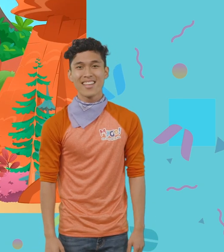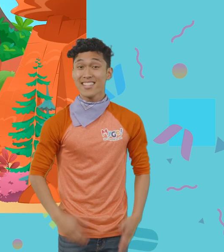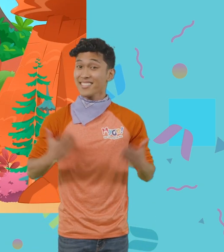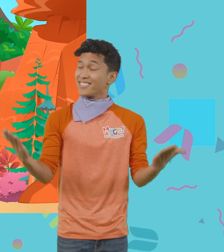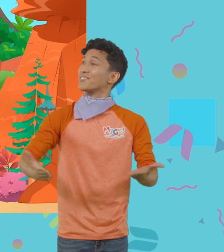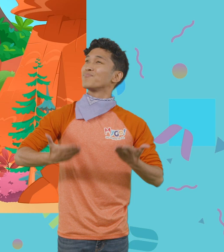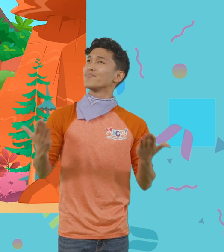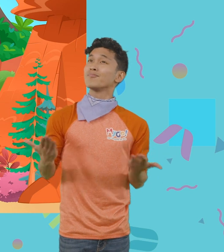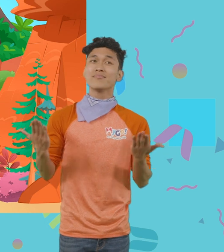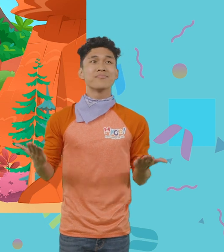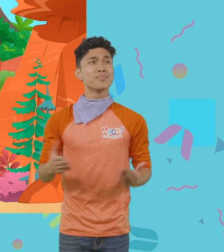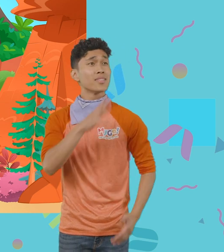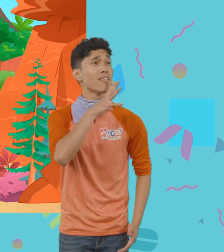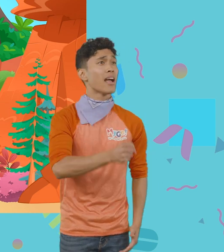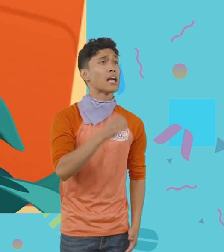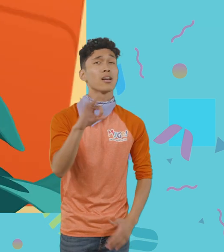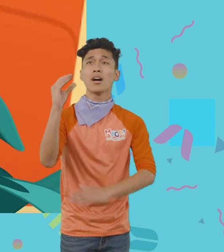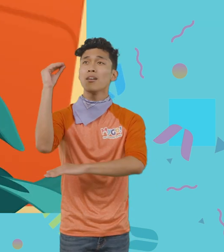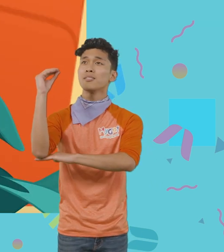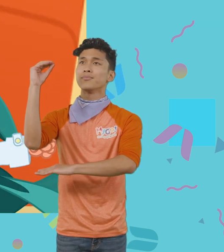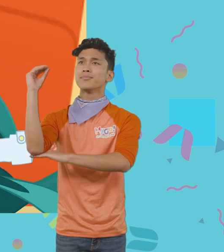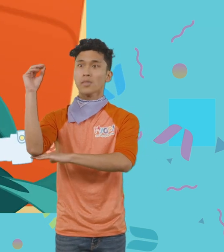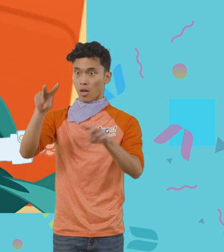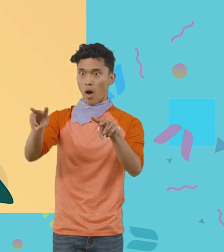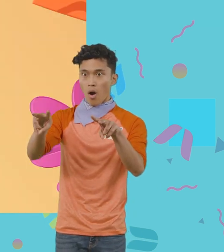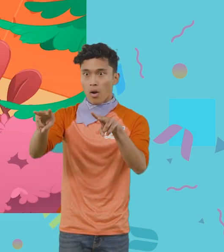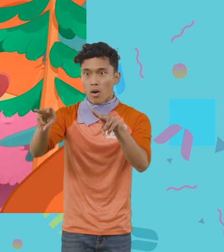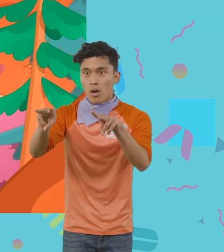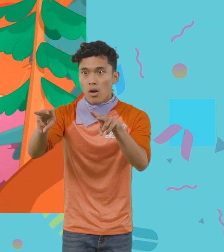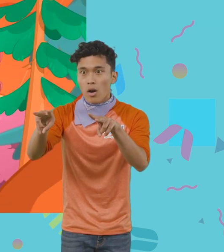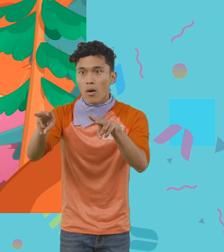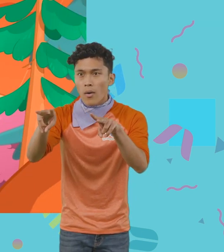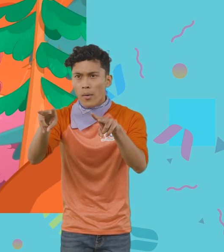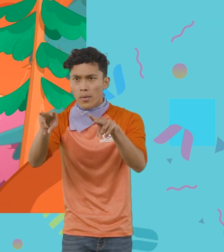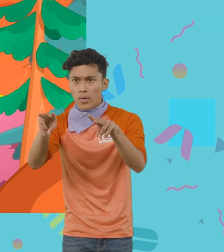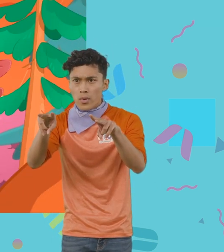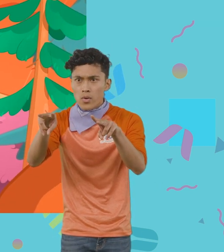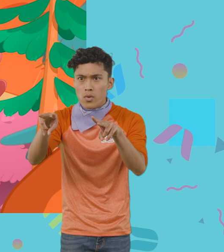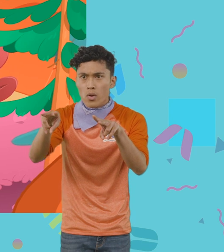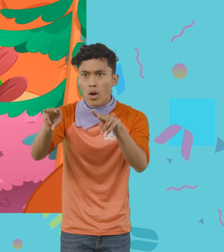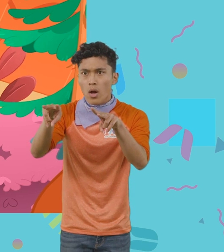Here we are, the age of dinosaurs. Look!